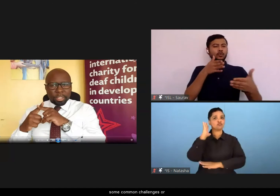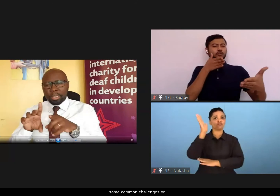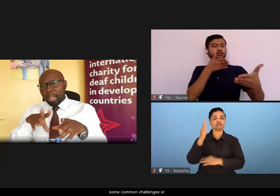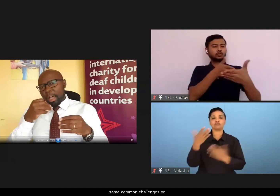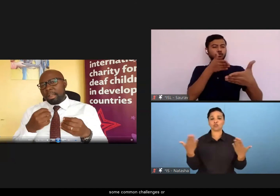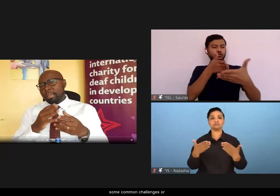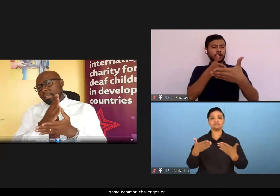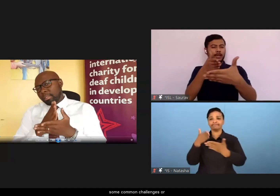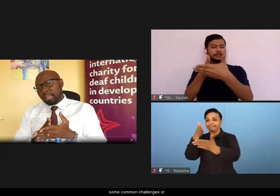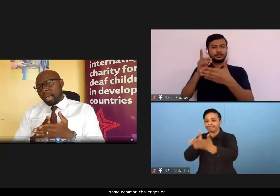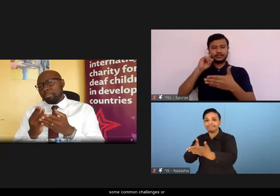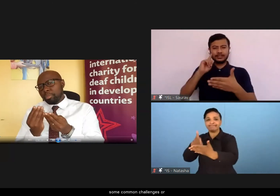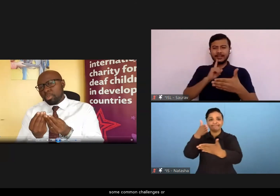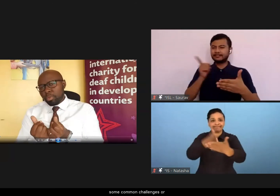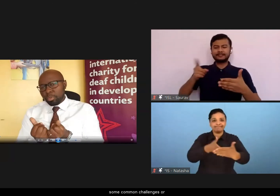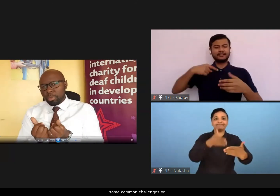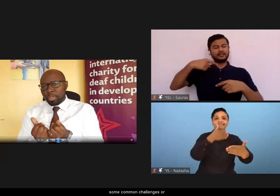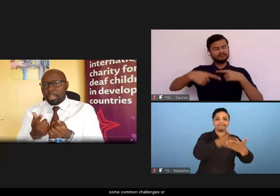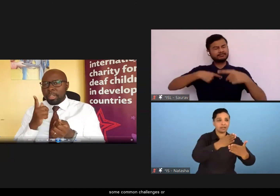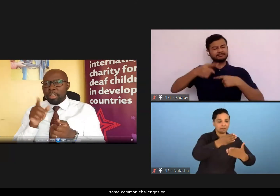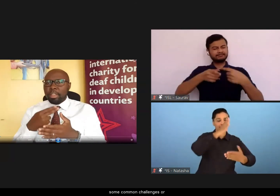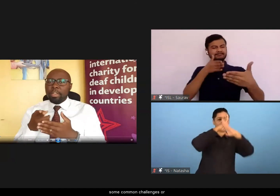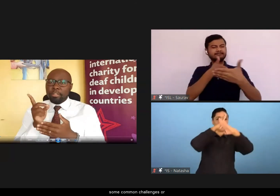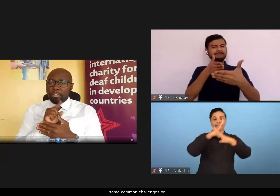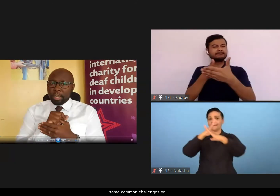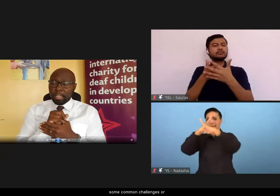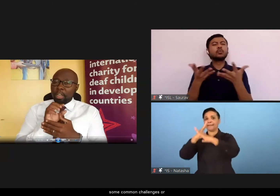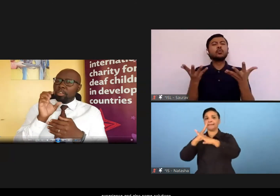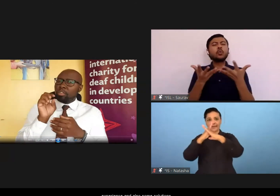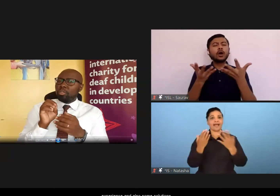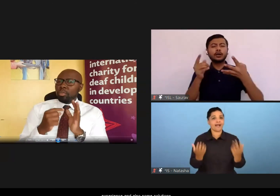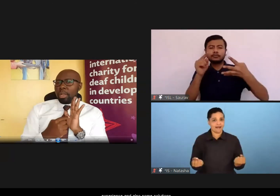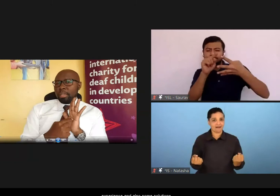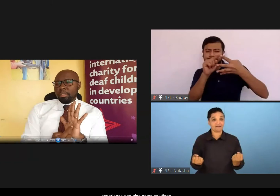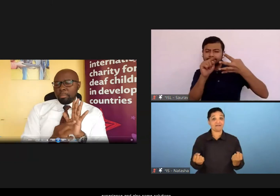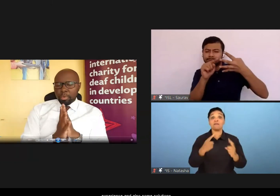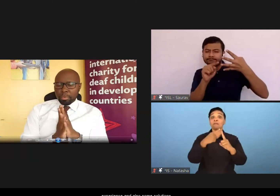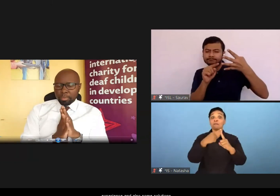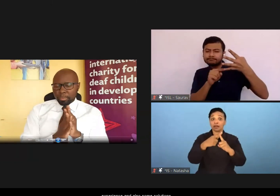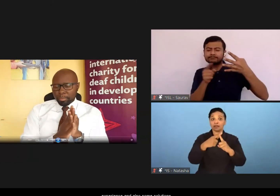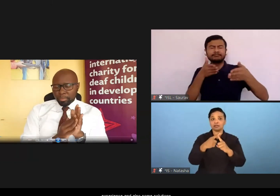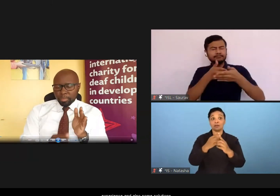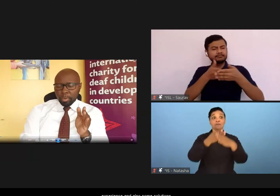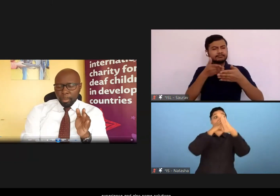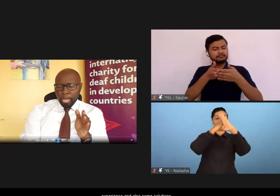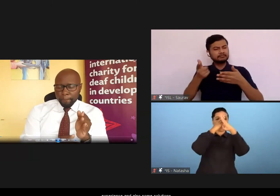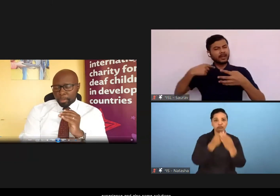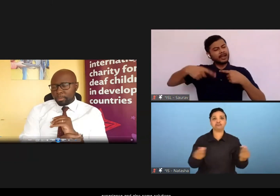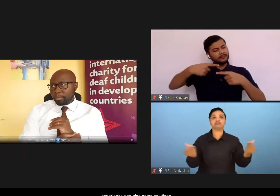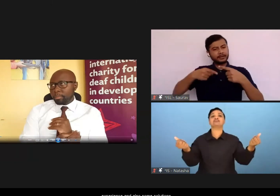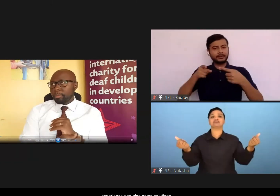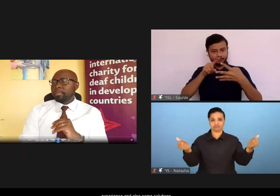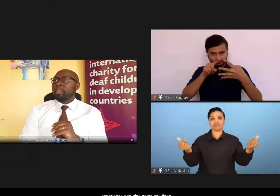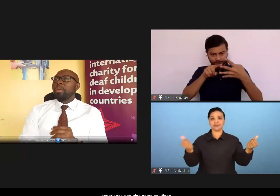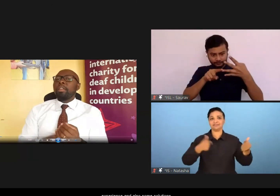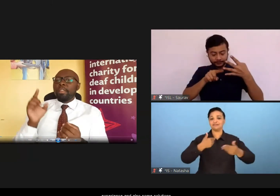that deaf people experience, and also some solutions. And then we are done.